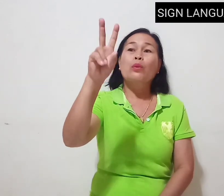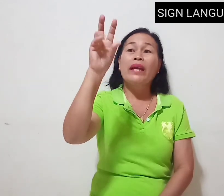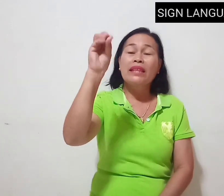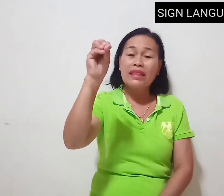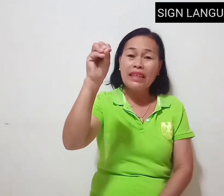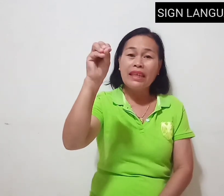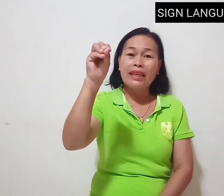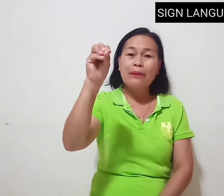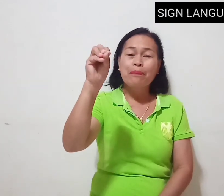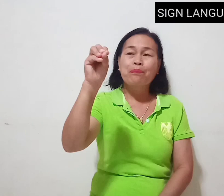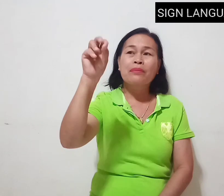20,